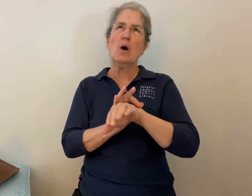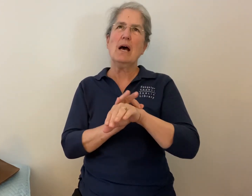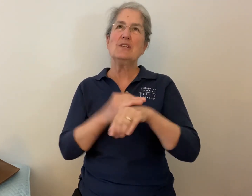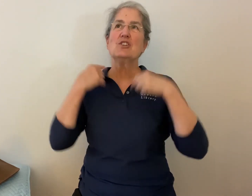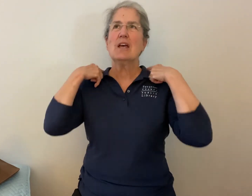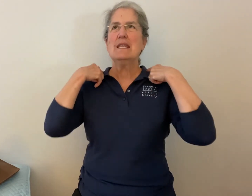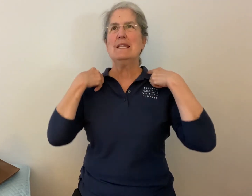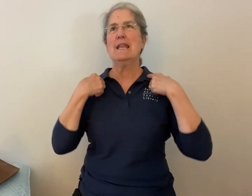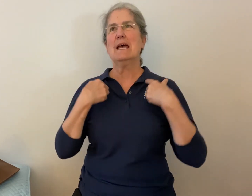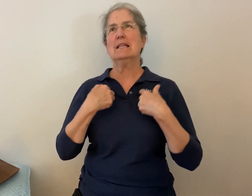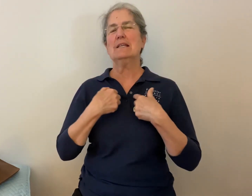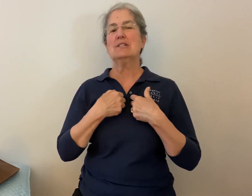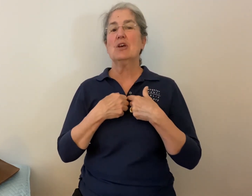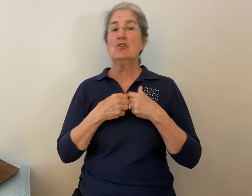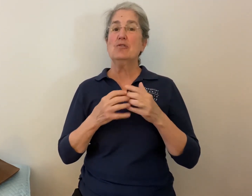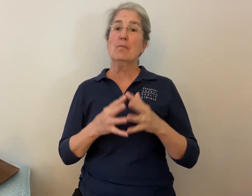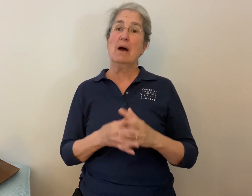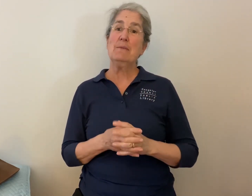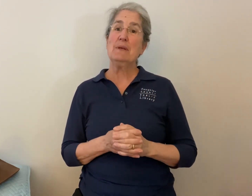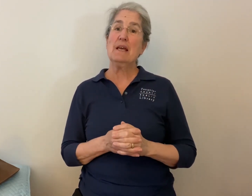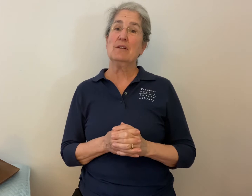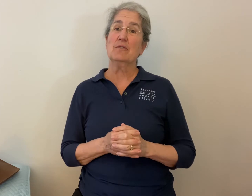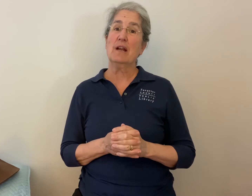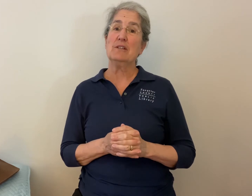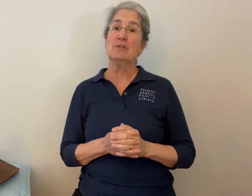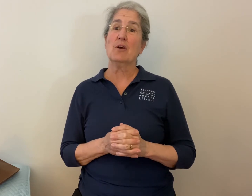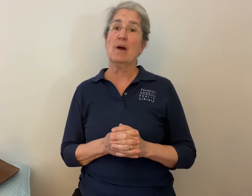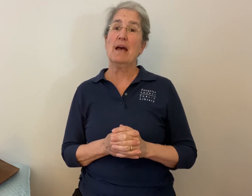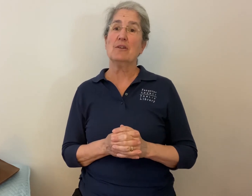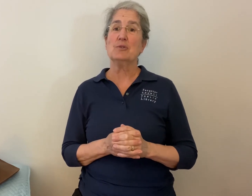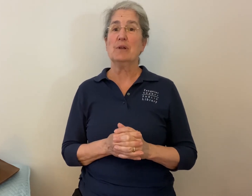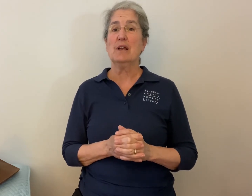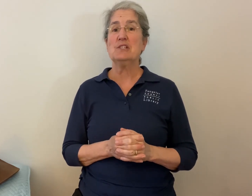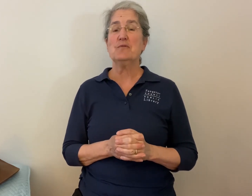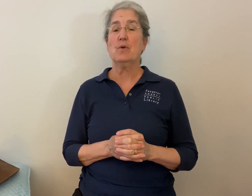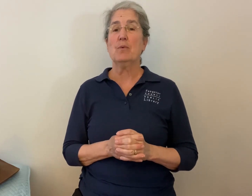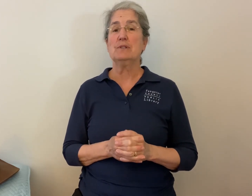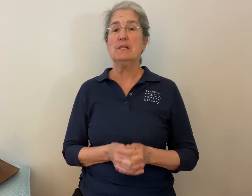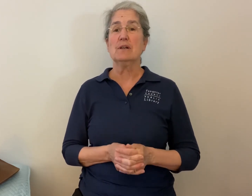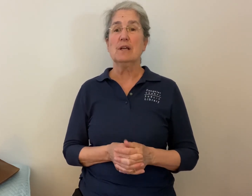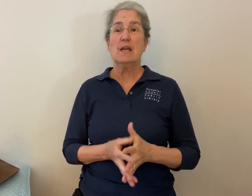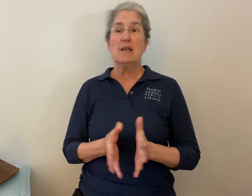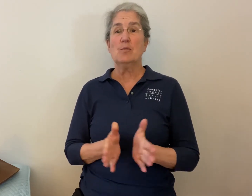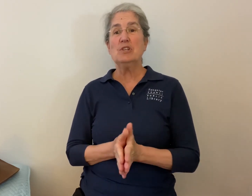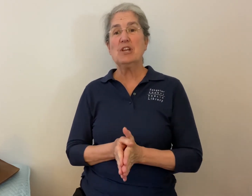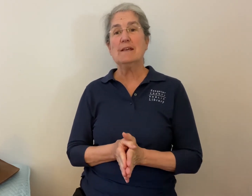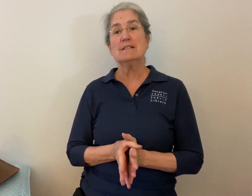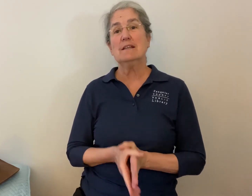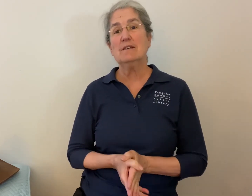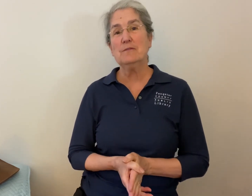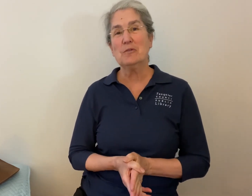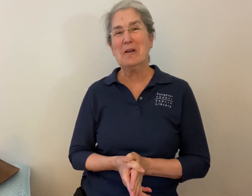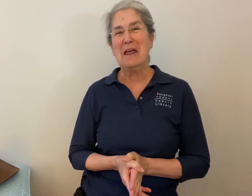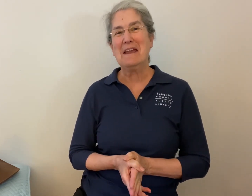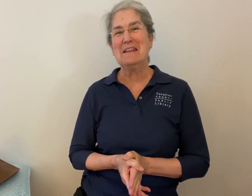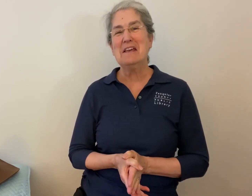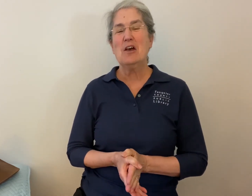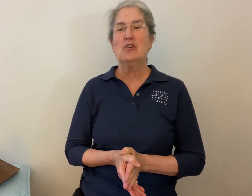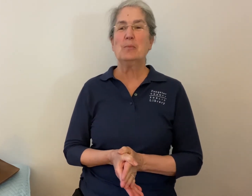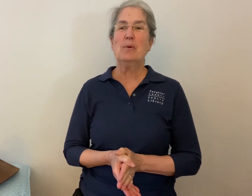watch, necklace. You might be getting ready to go out to a nice formal dinner, in which case, if you're a lady, you're